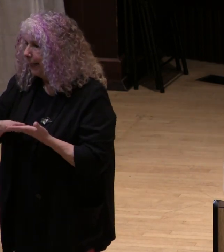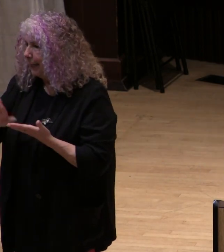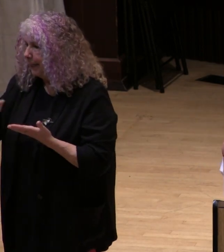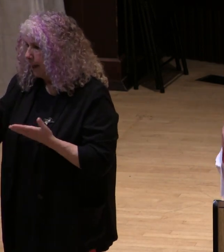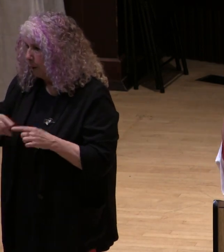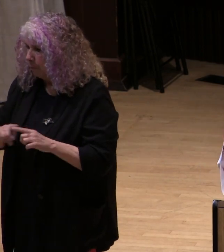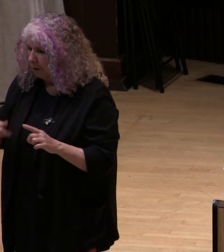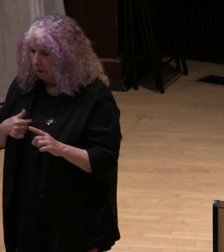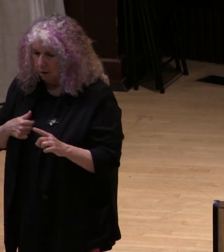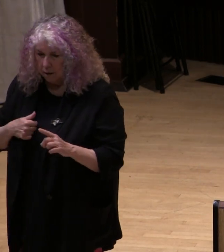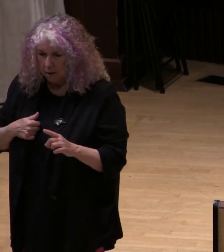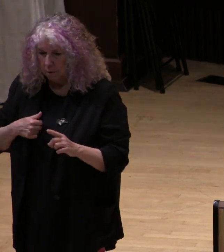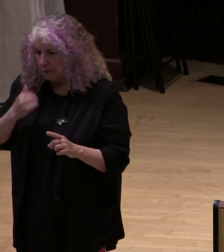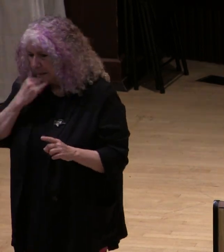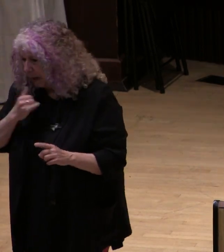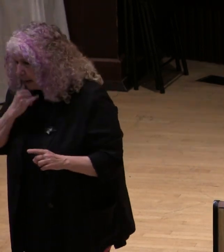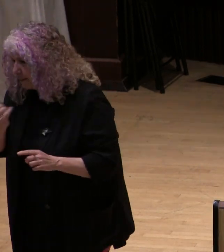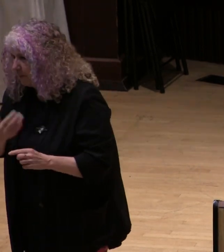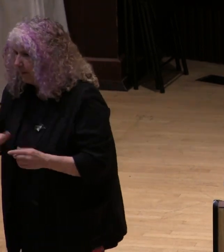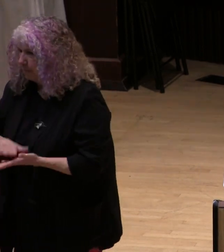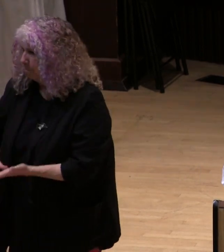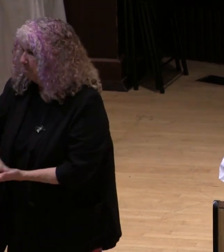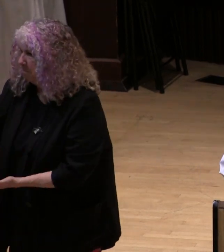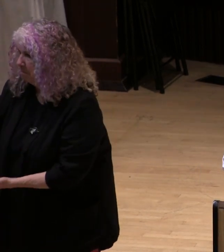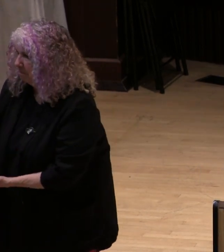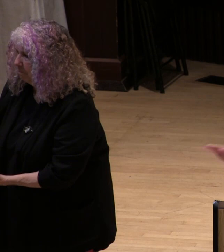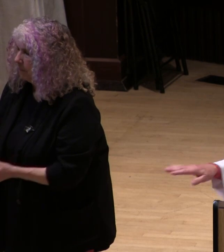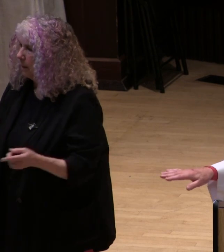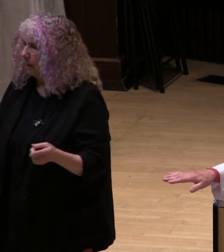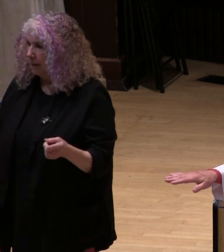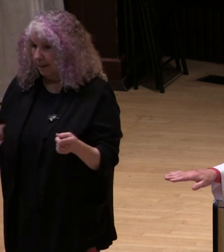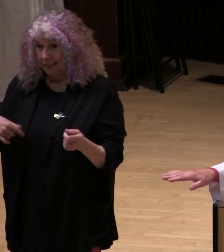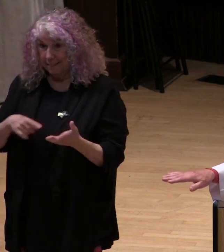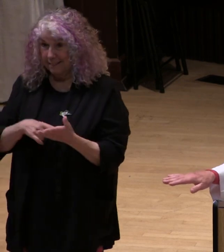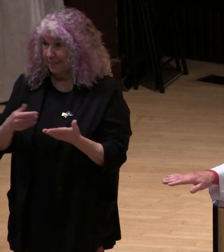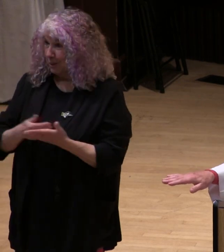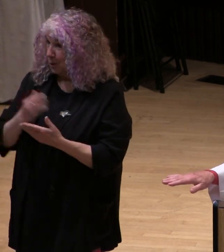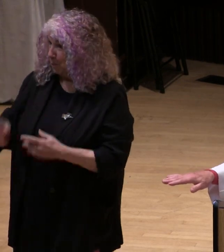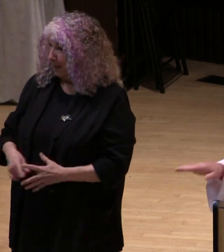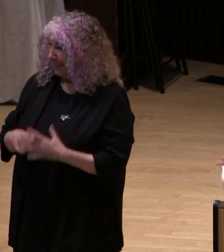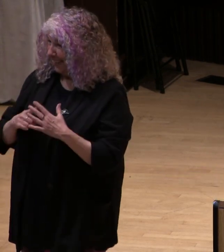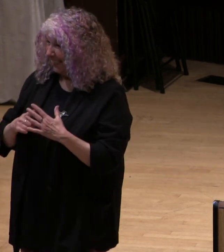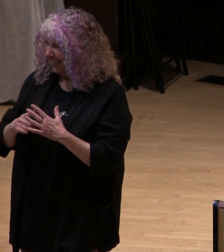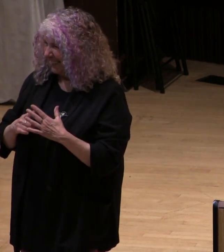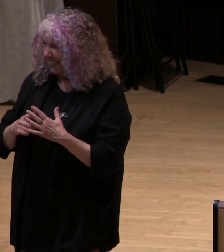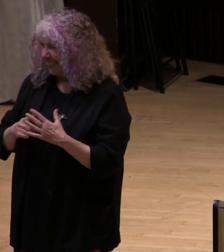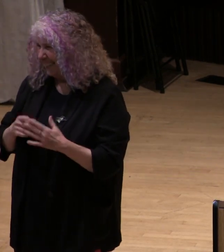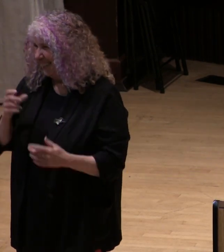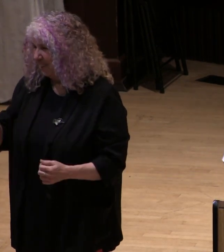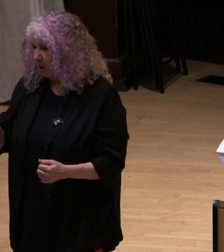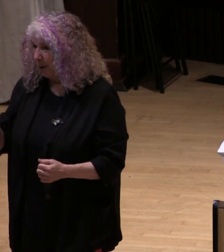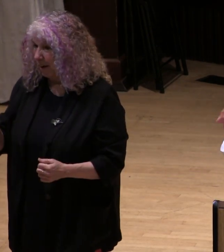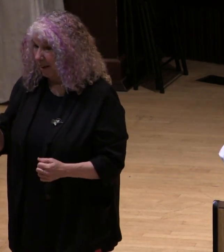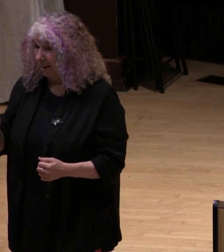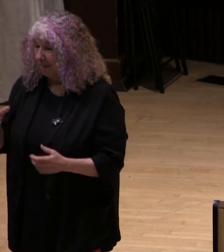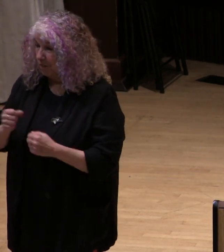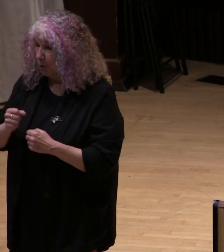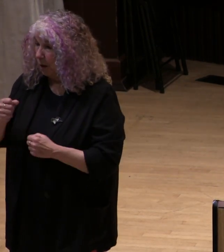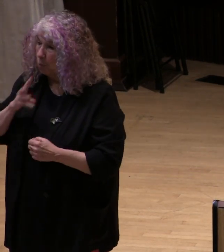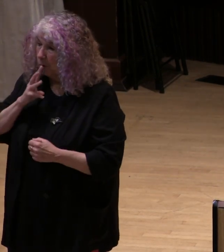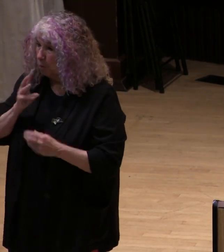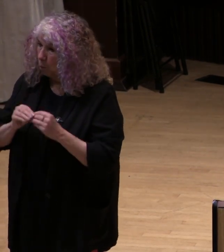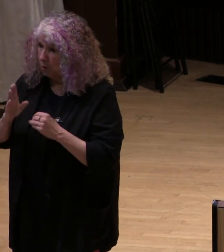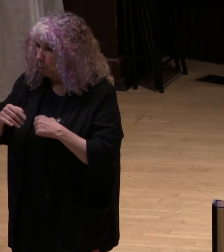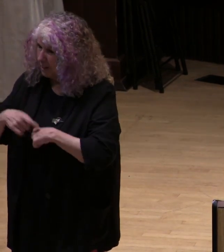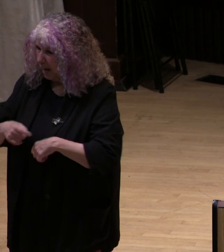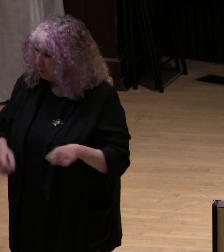the bad stuff, all the faults, all the mistakes. And this is a brand new beginning, okay? So if you get sprinkled more